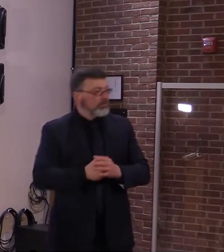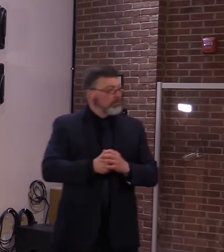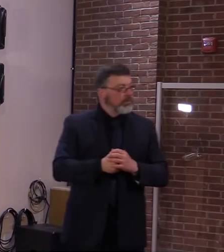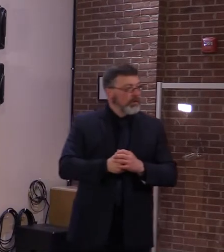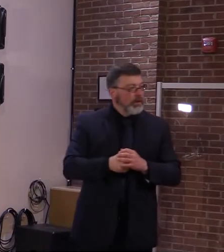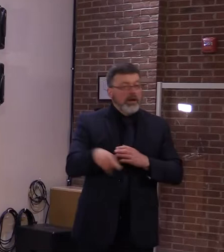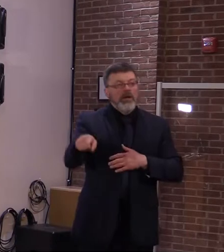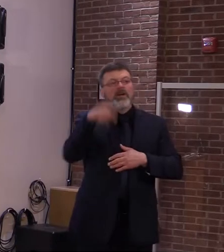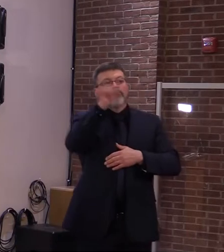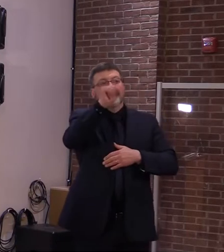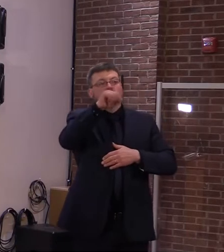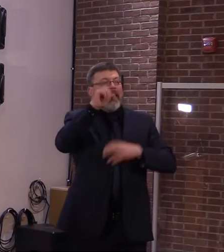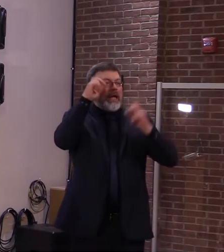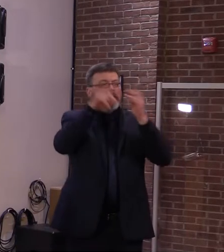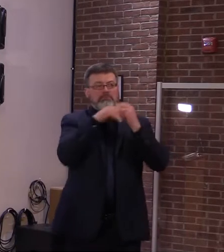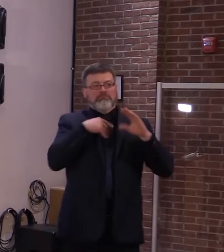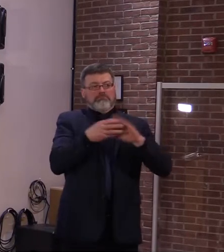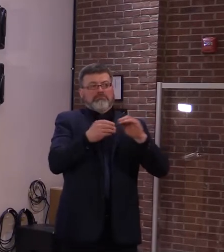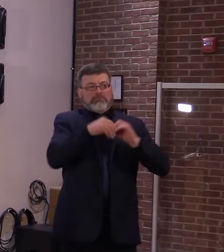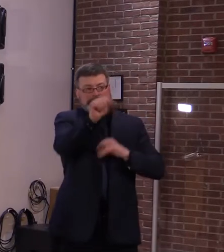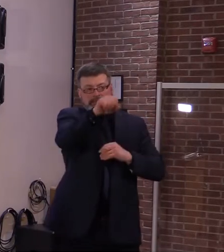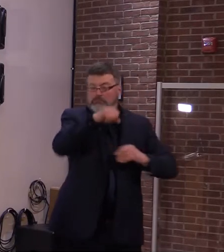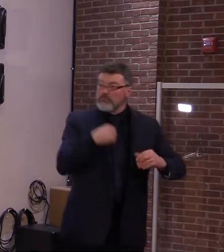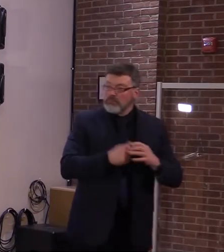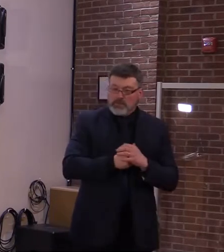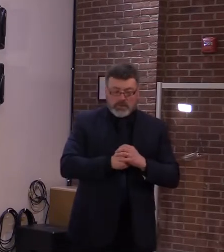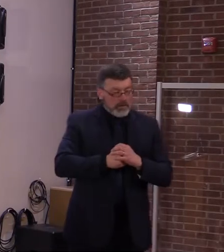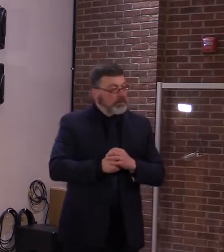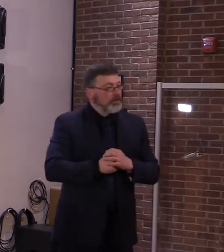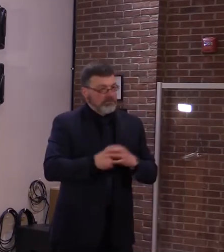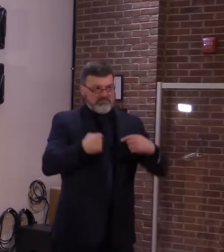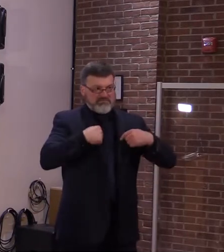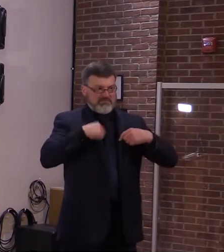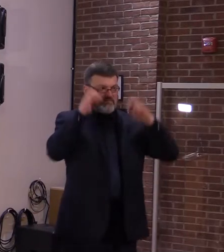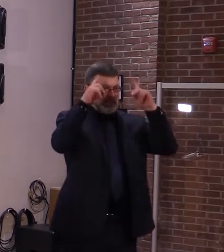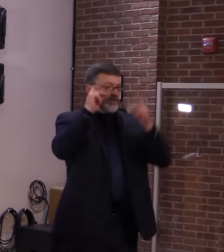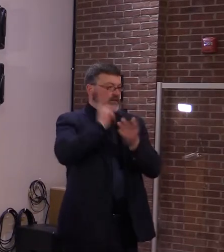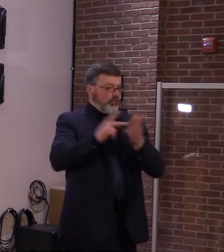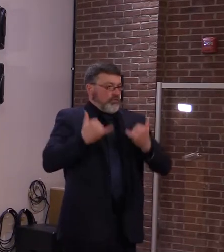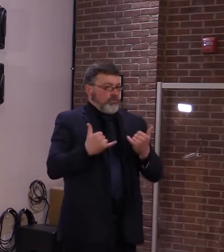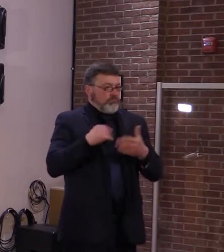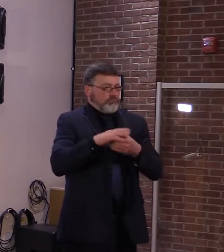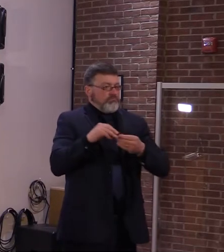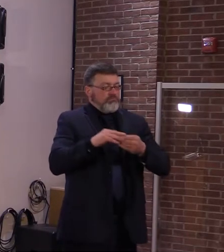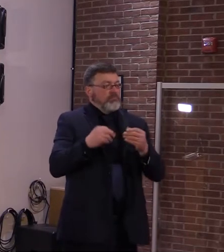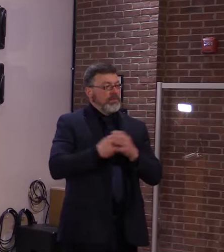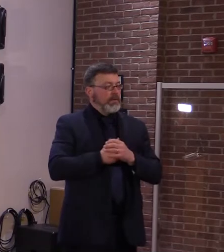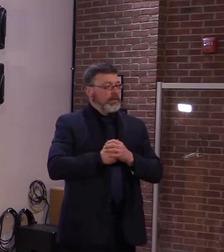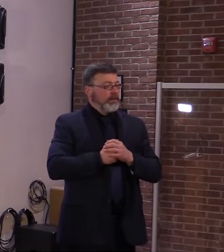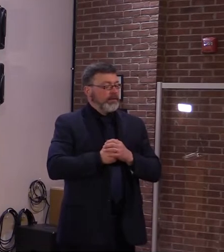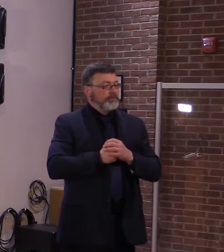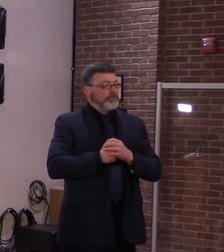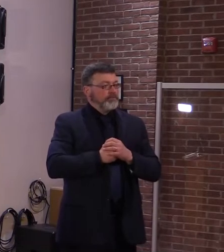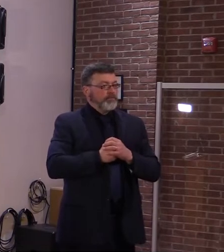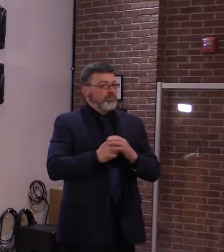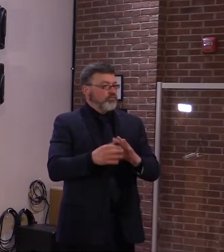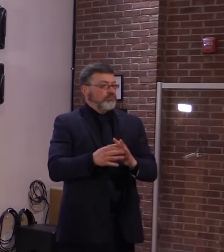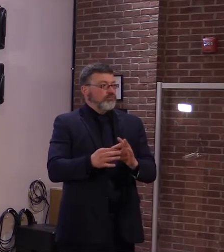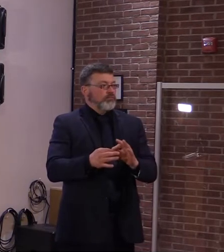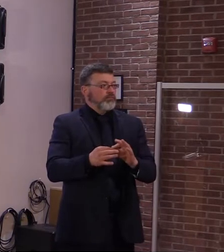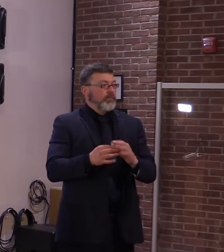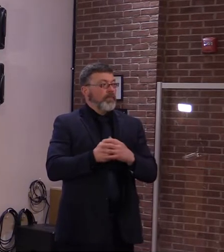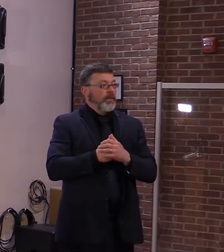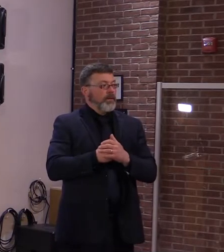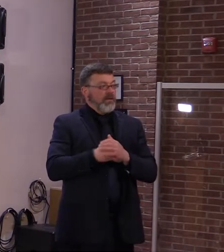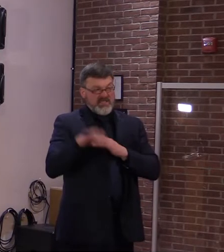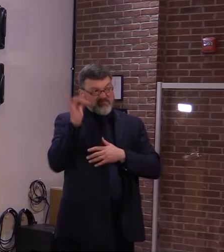Yeah, thank you, Governor. There's a lot of activity going on now in this area, particularly as a part of the recovery planning